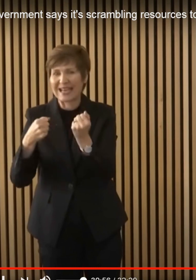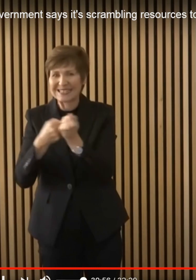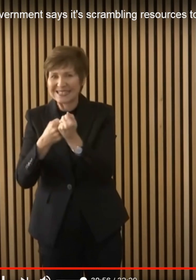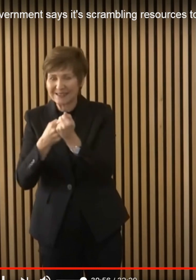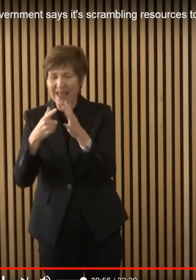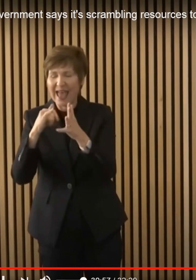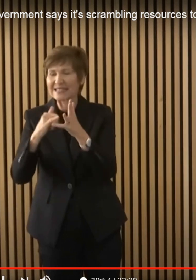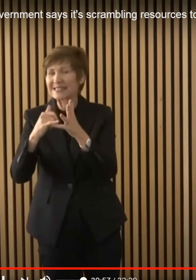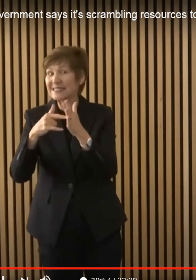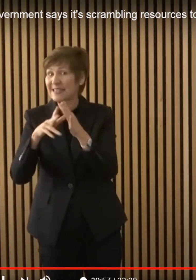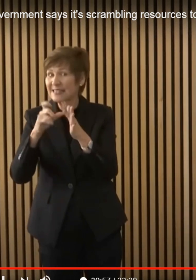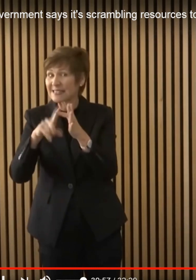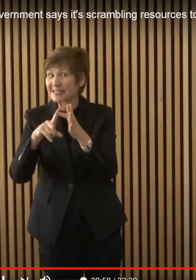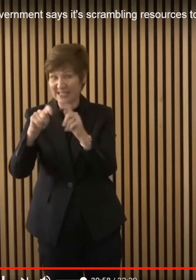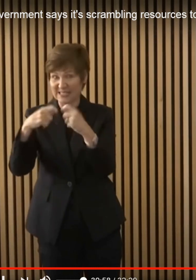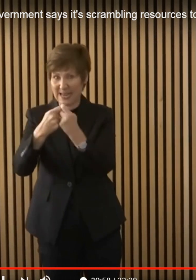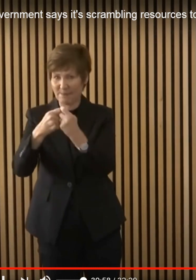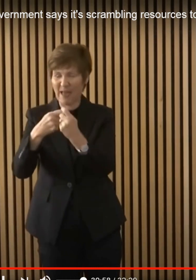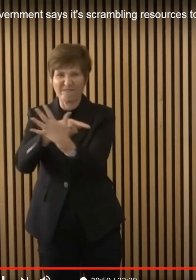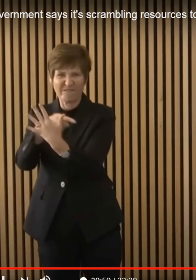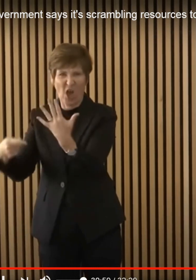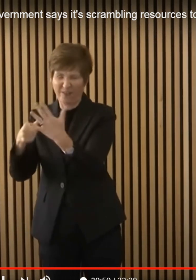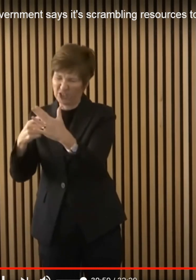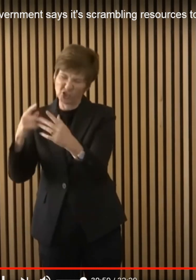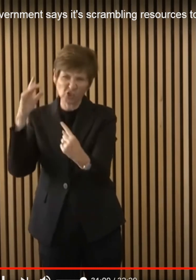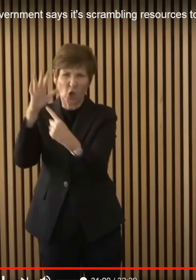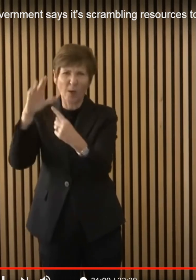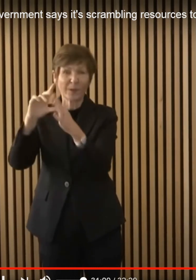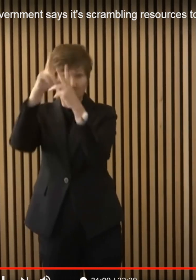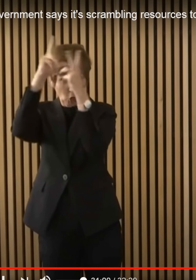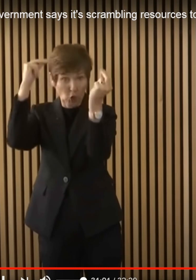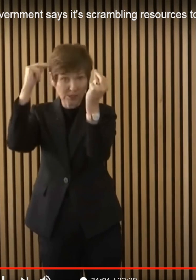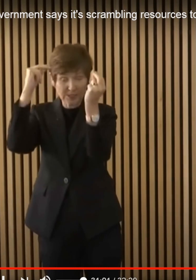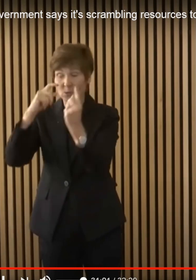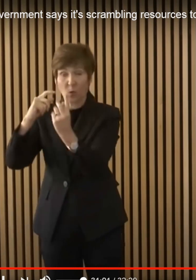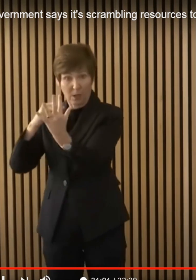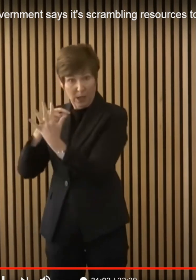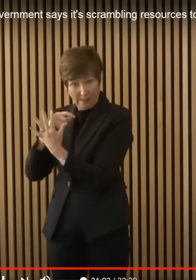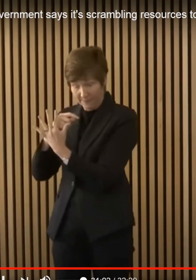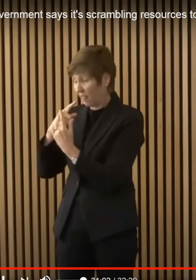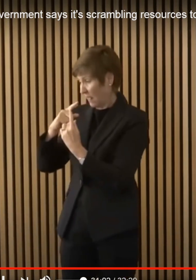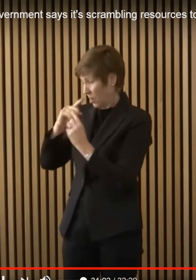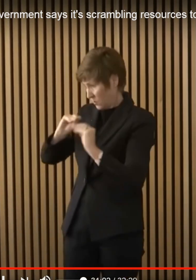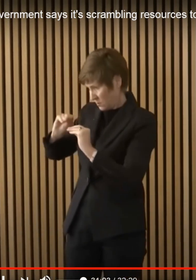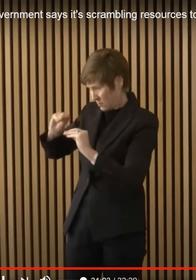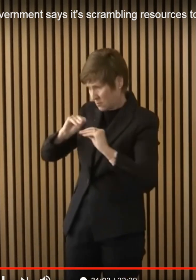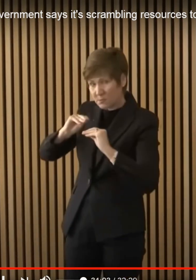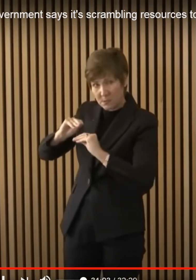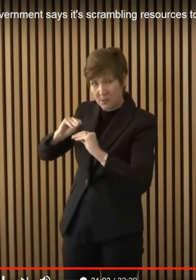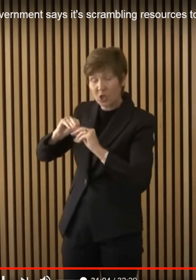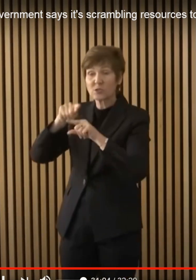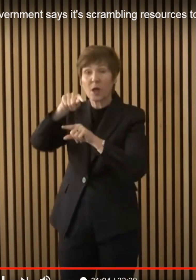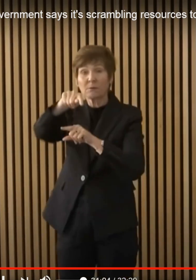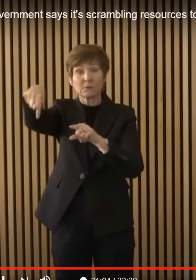that all of those measures are put in place, are done quickly and effectively, and nurses lead that best of all. So AUSMAT are on their